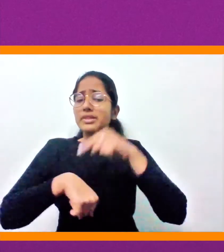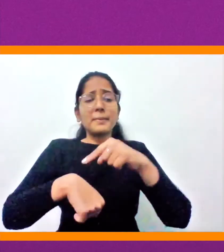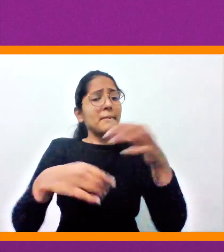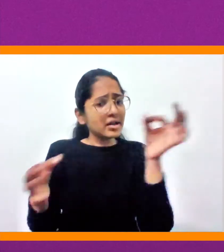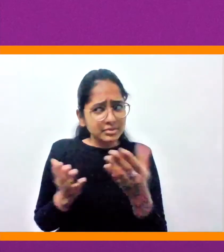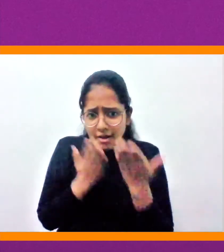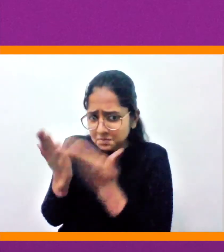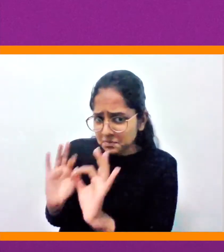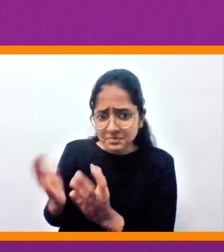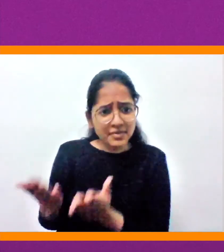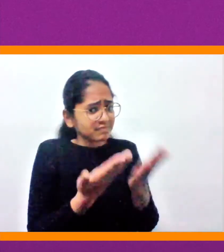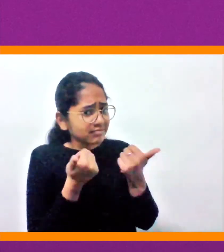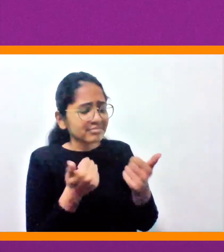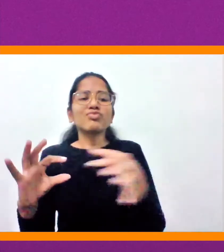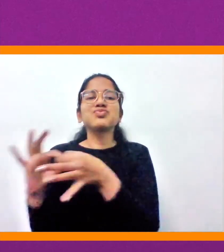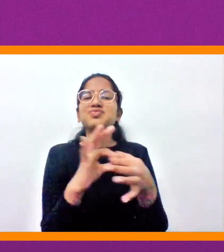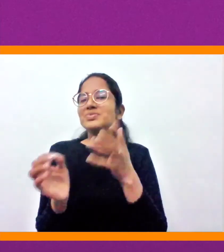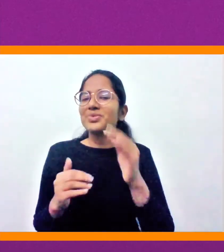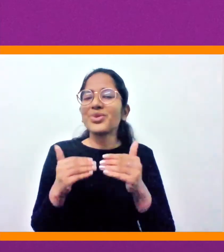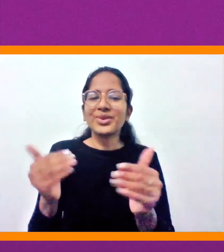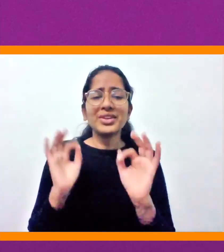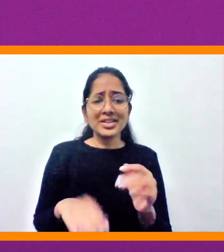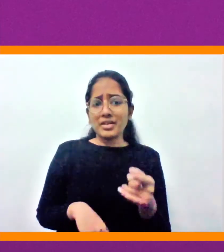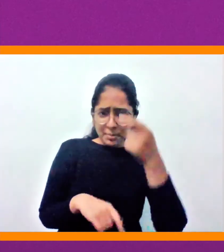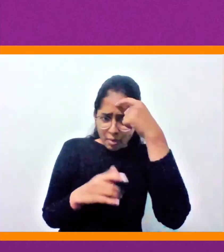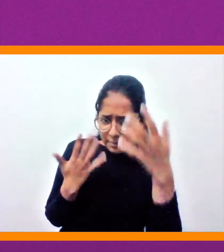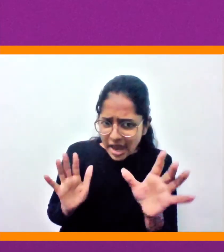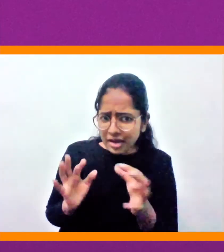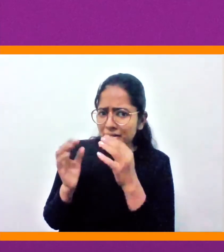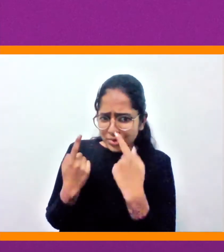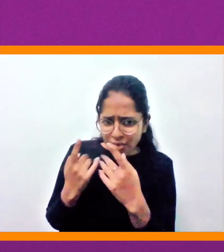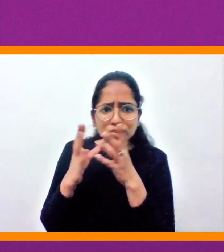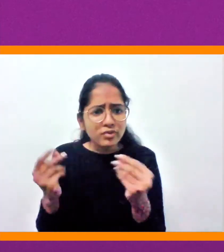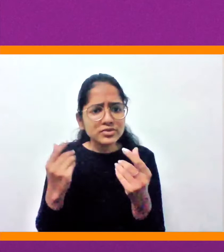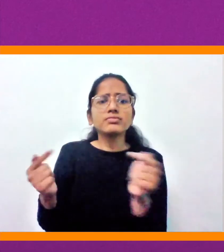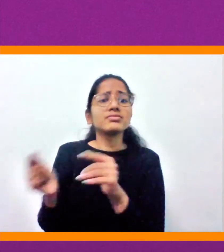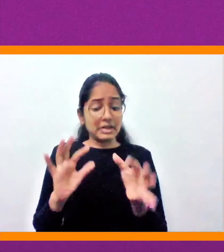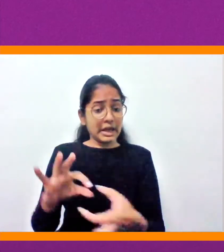Section 375, Explanation 2 of the Criminal Law Amendment Act